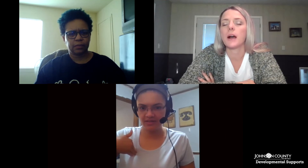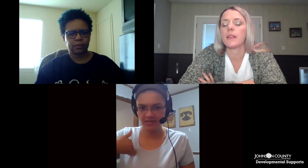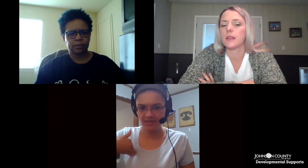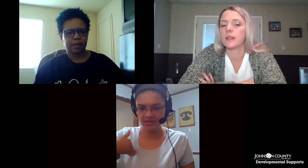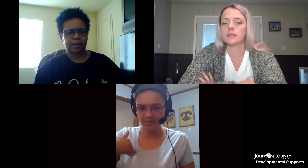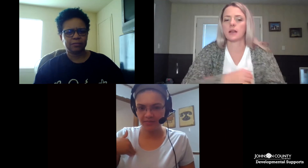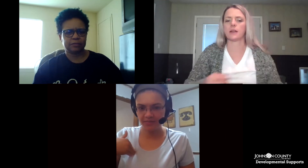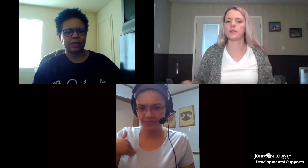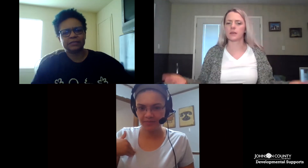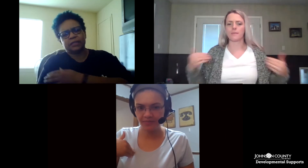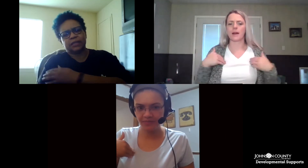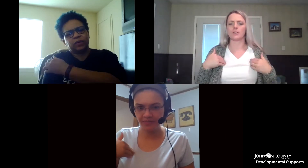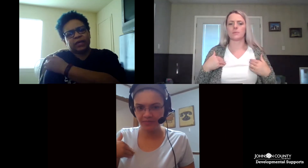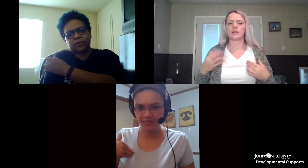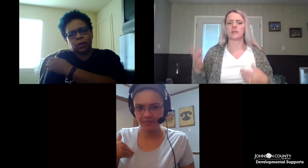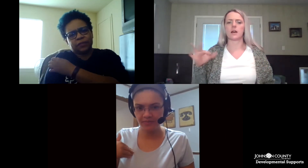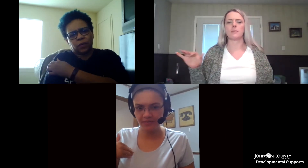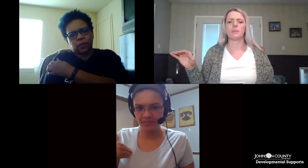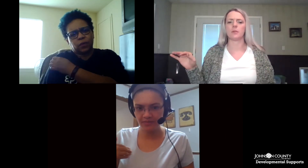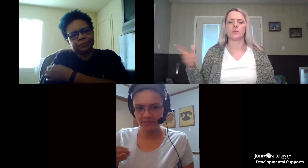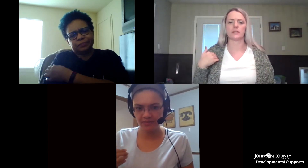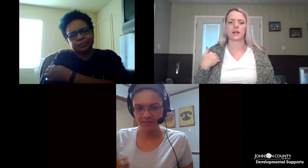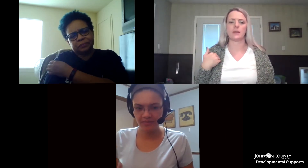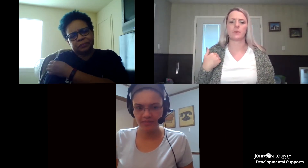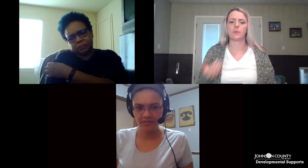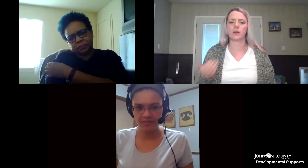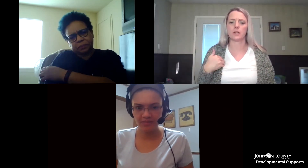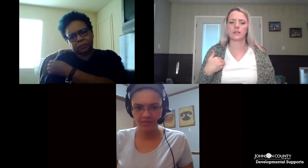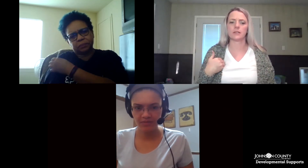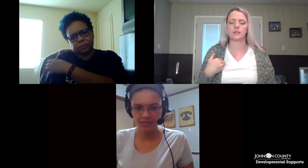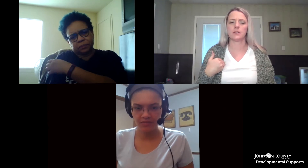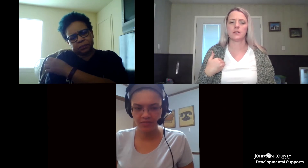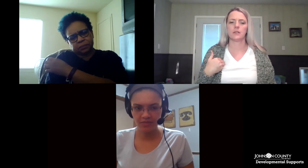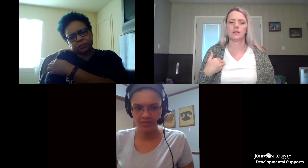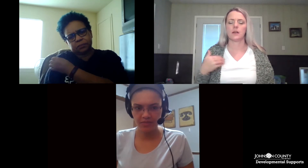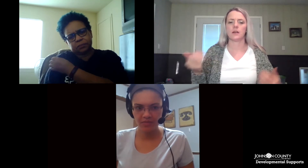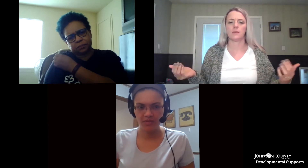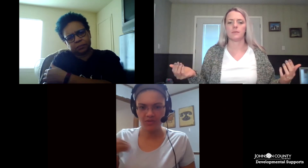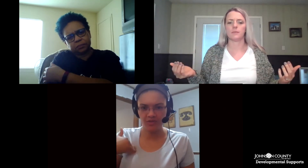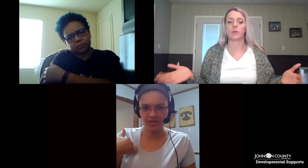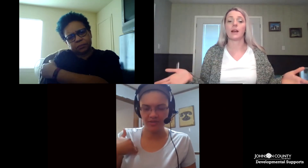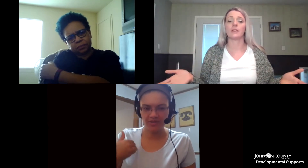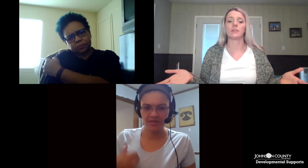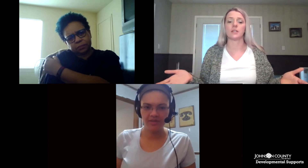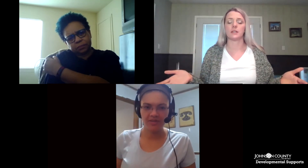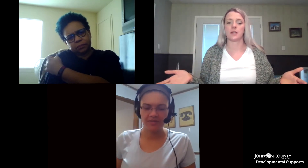I think I don't think Either it matters one because a lot of or- people only sign with one hand. But when I learned it